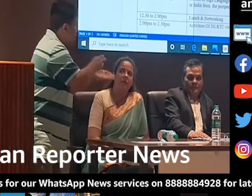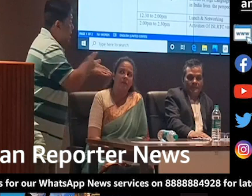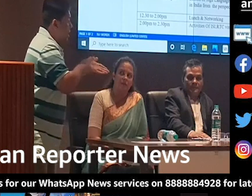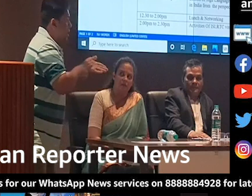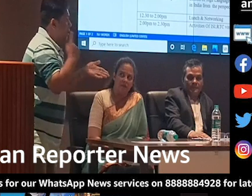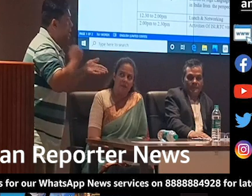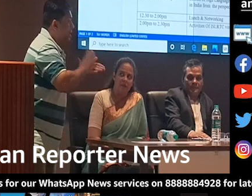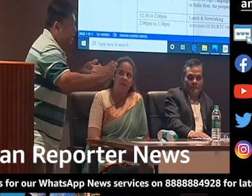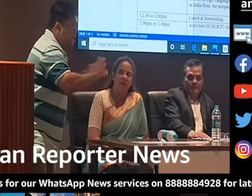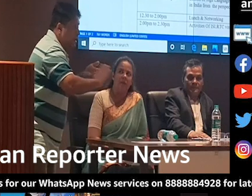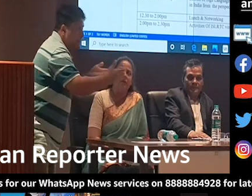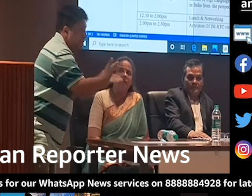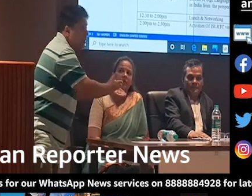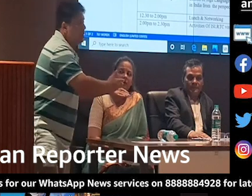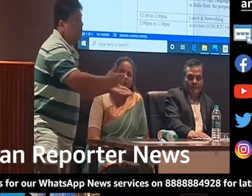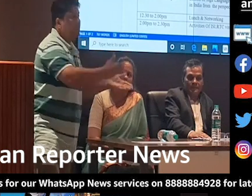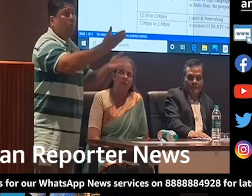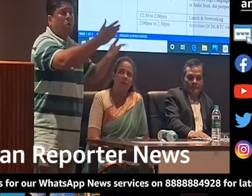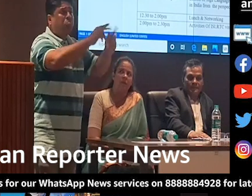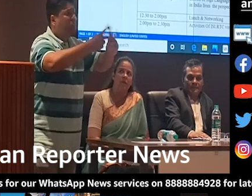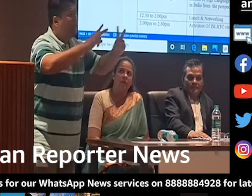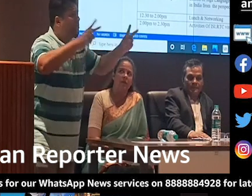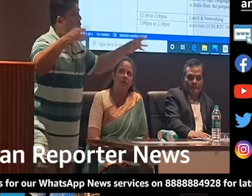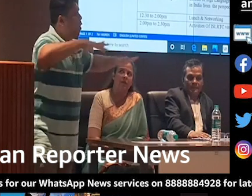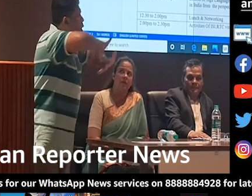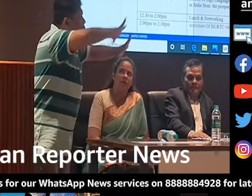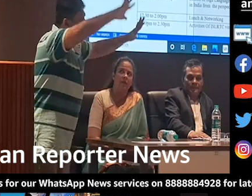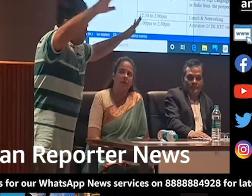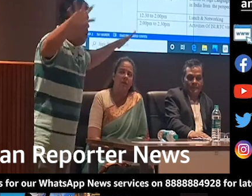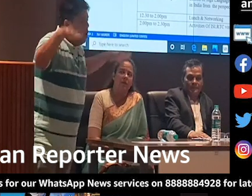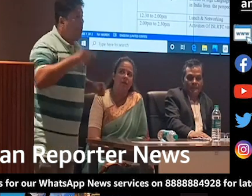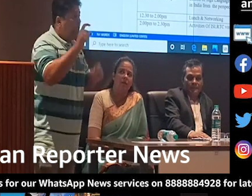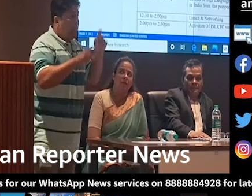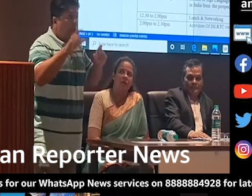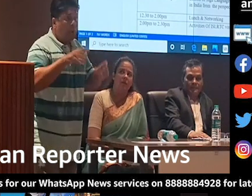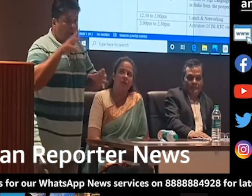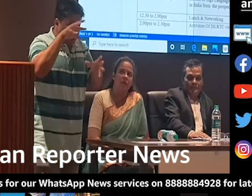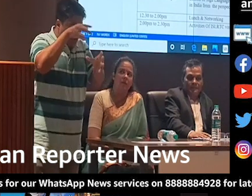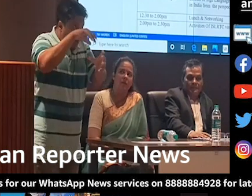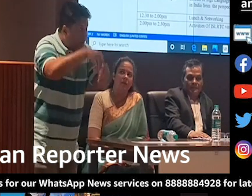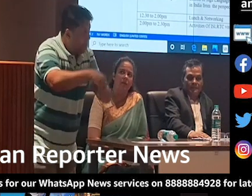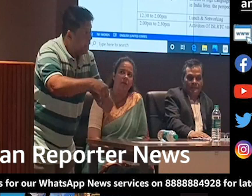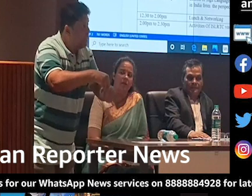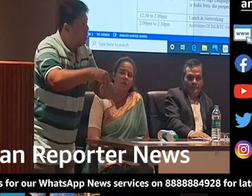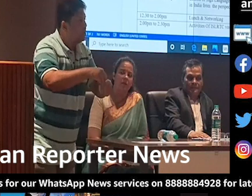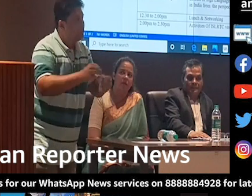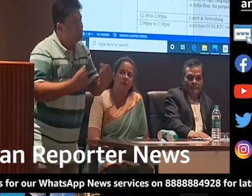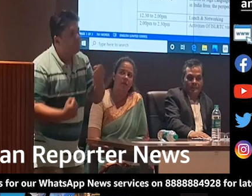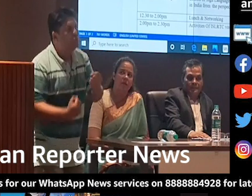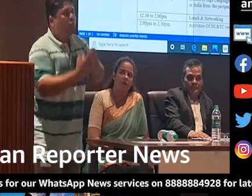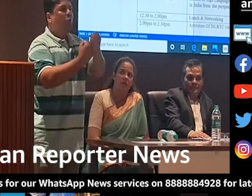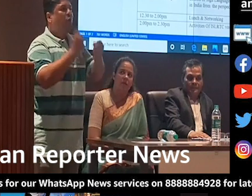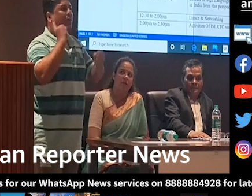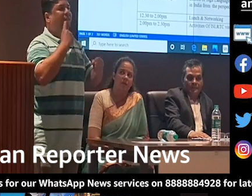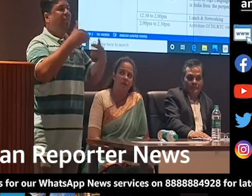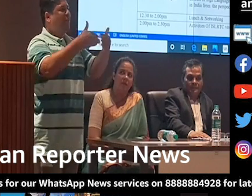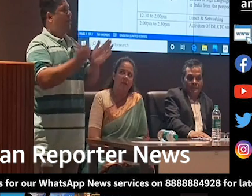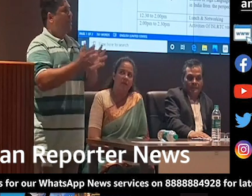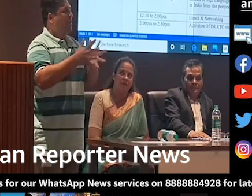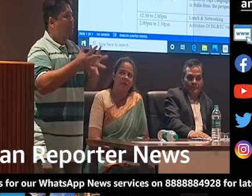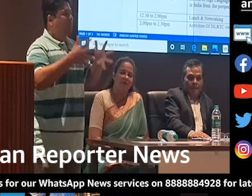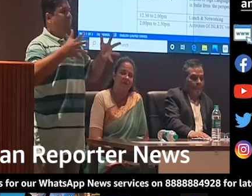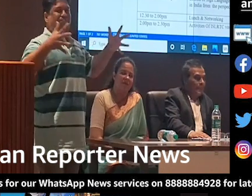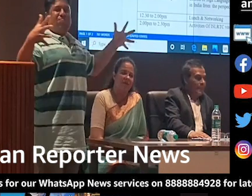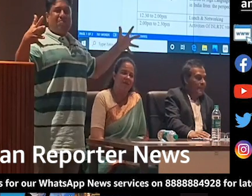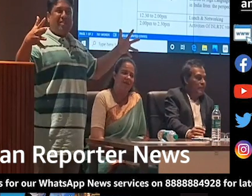the Goa government, NIHs, and all these different organizations are involved in this, and that is how the